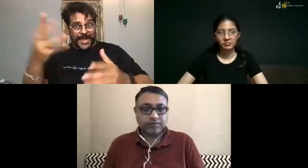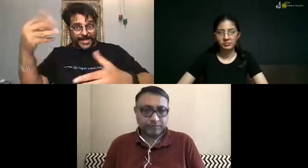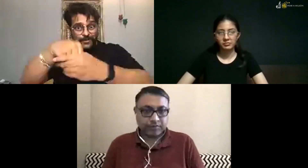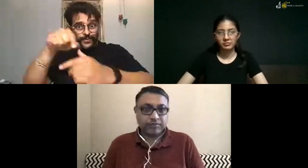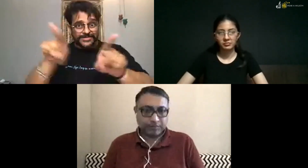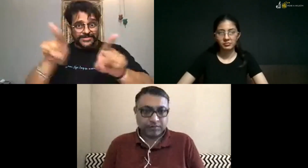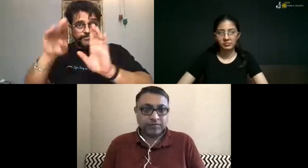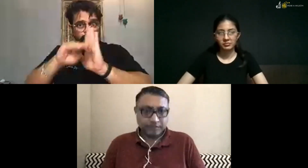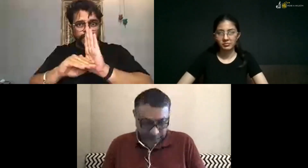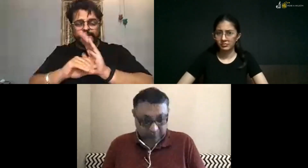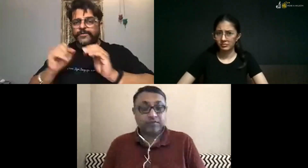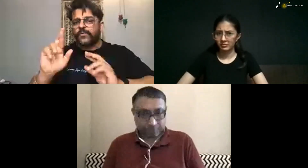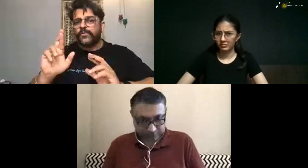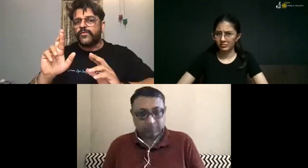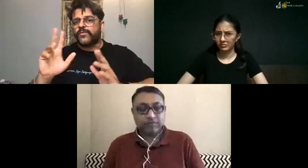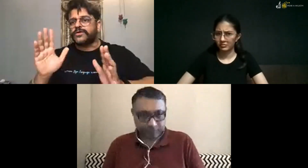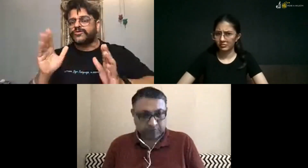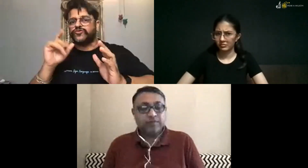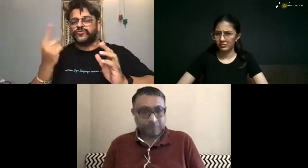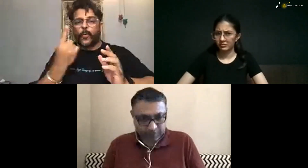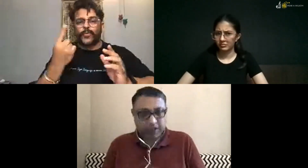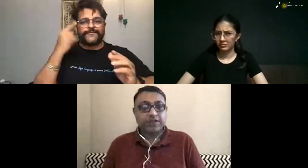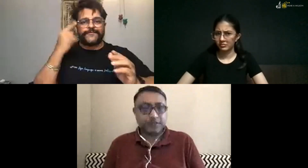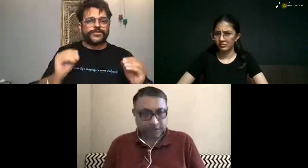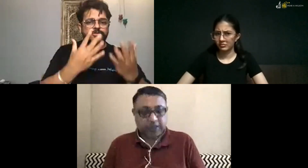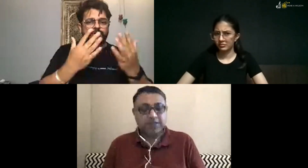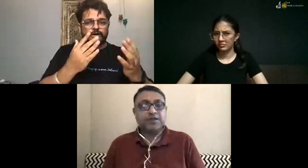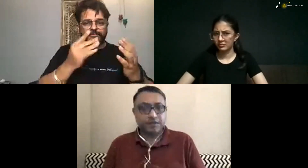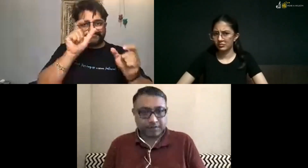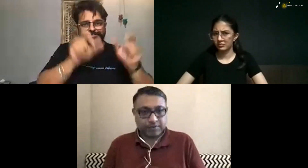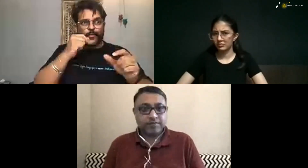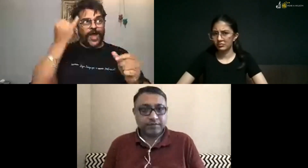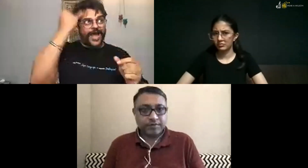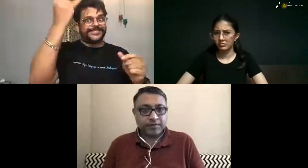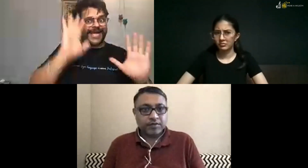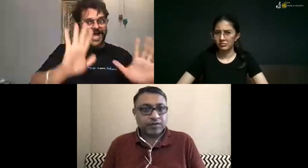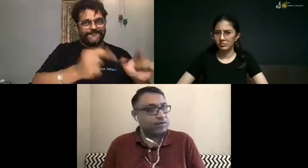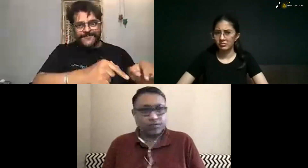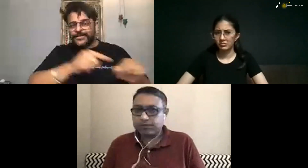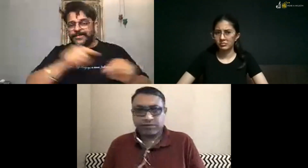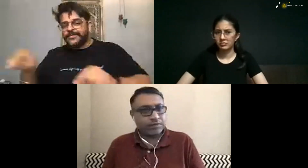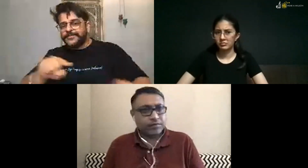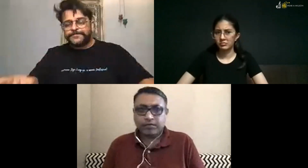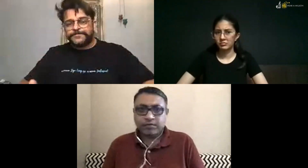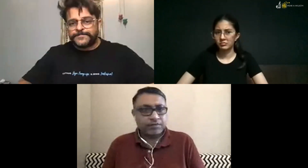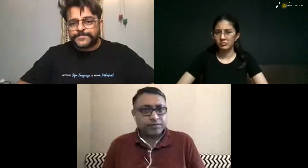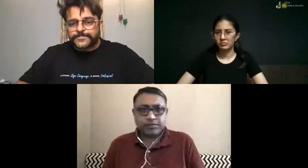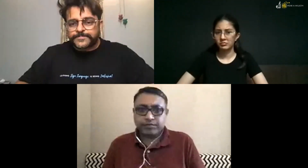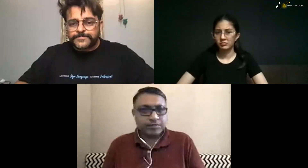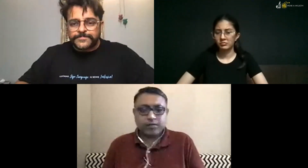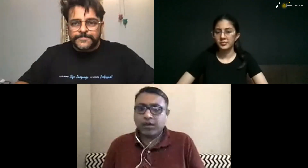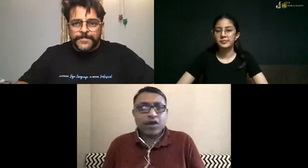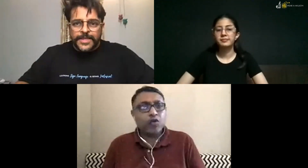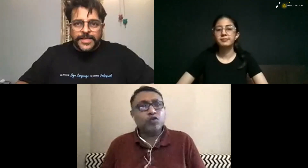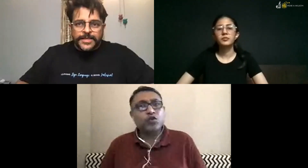financial support. So can that be a part of the program also, Yes, or is it yes. only for starting people who have an idea and do